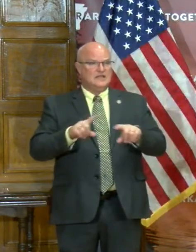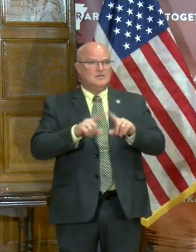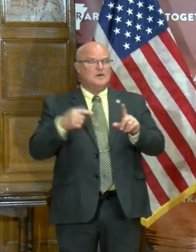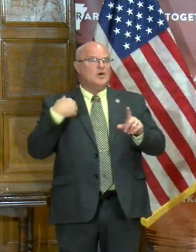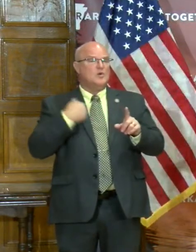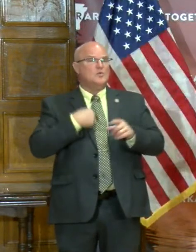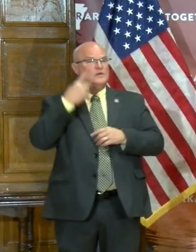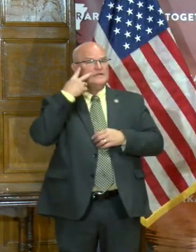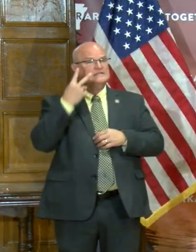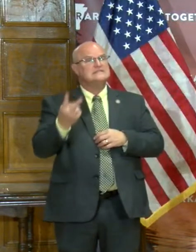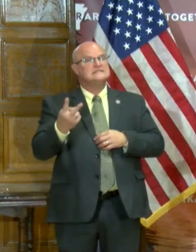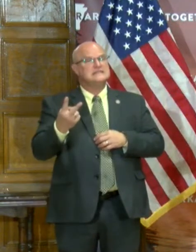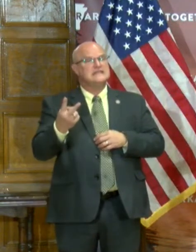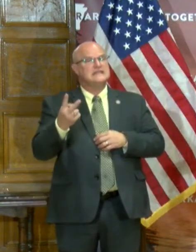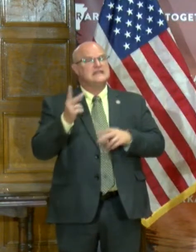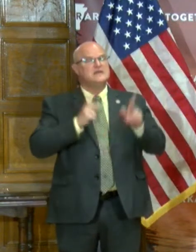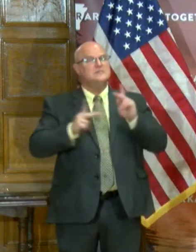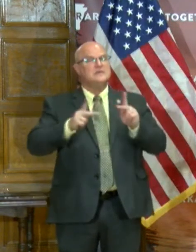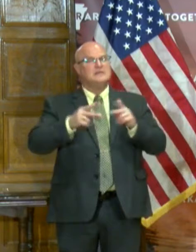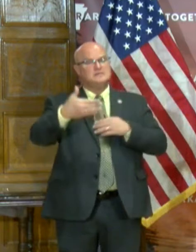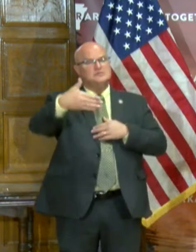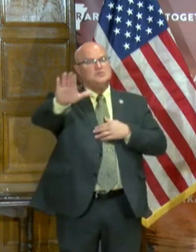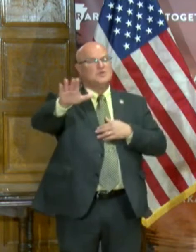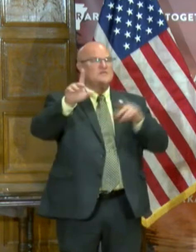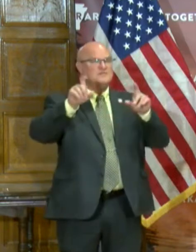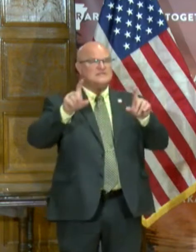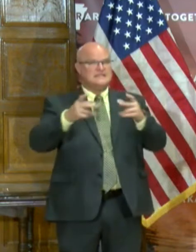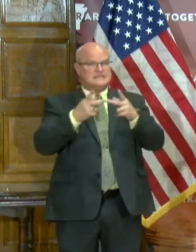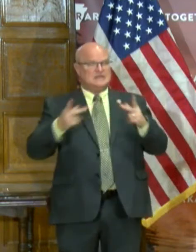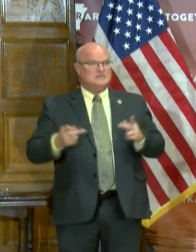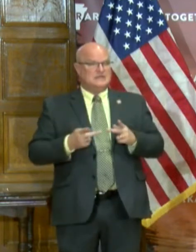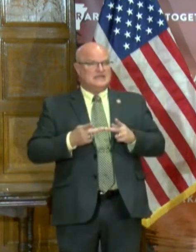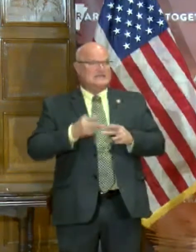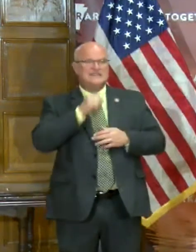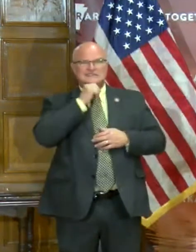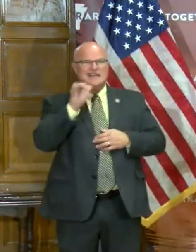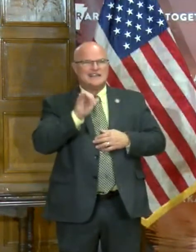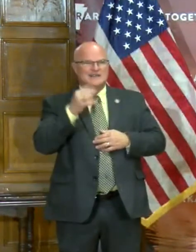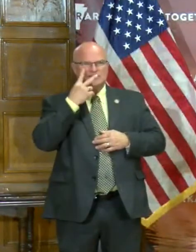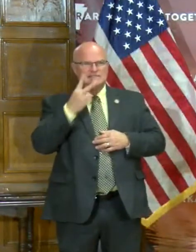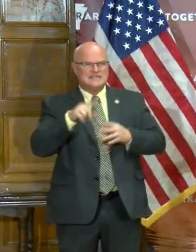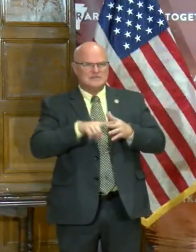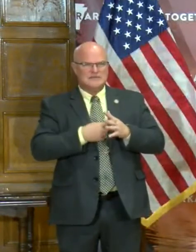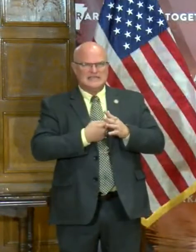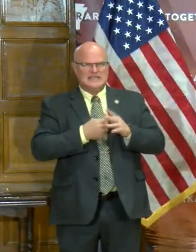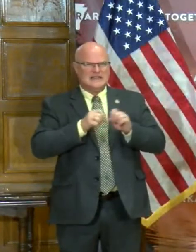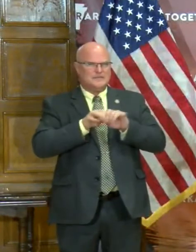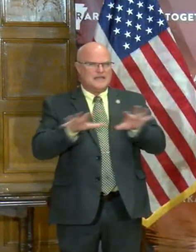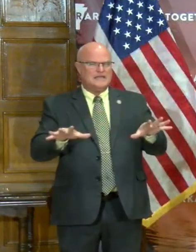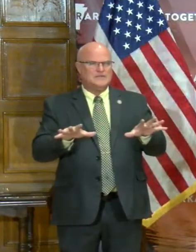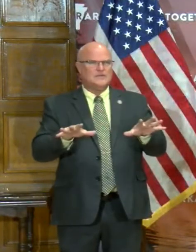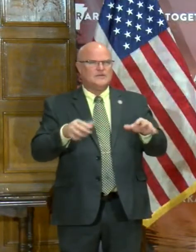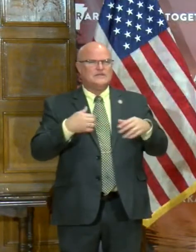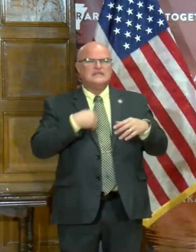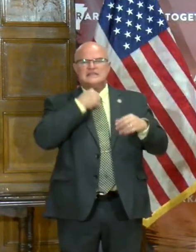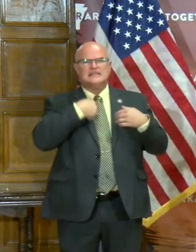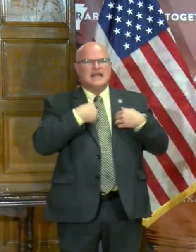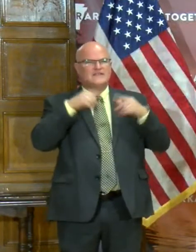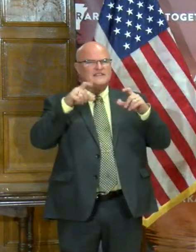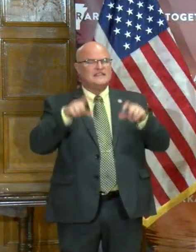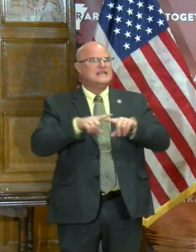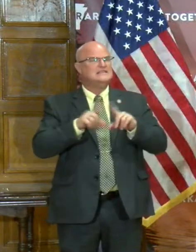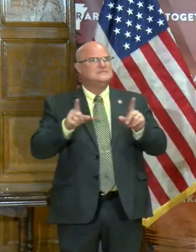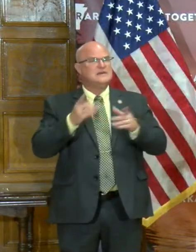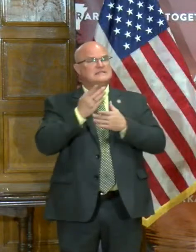we are seeing people being turned away from testing sites, and it's not like we were seeing at the beginning of the pandemic when we just simply didn't have the test,